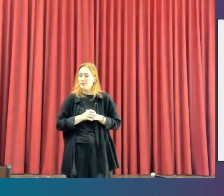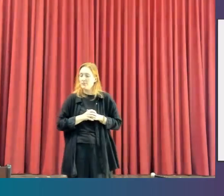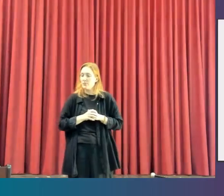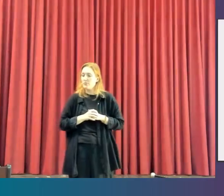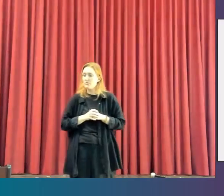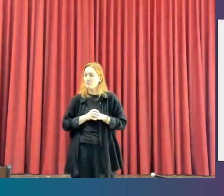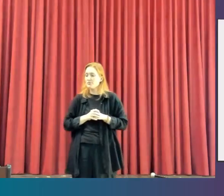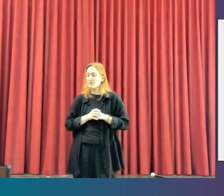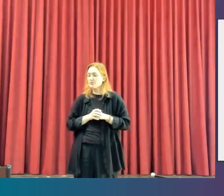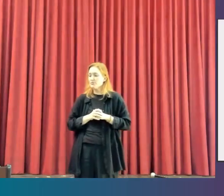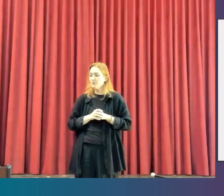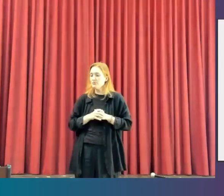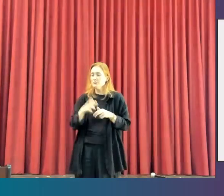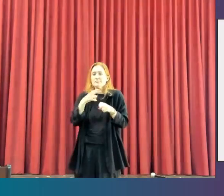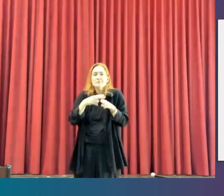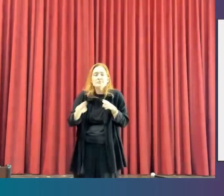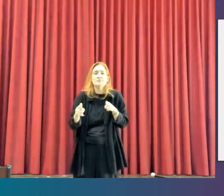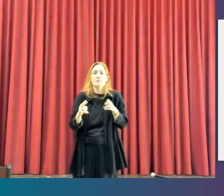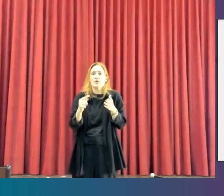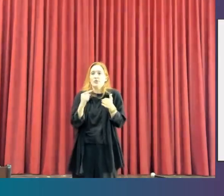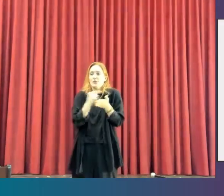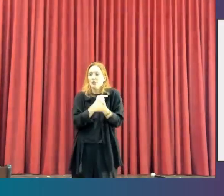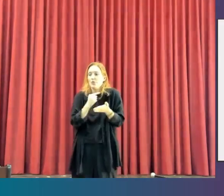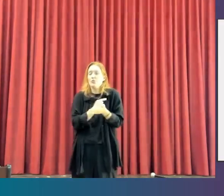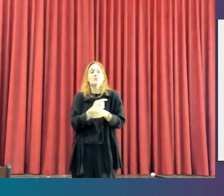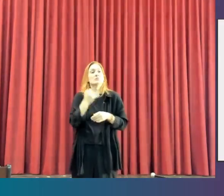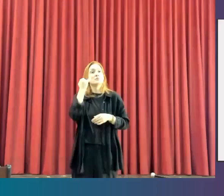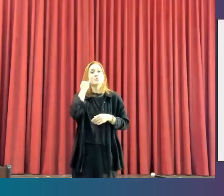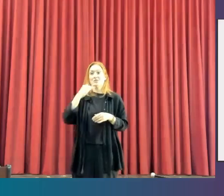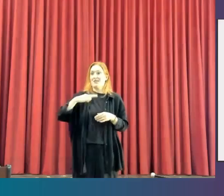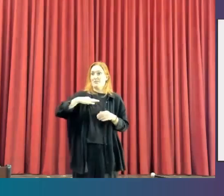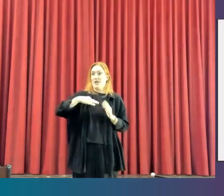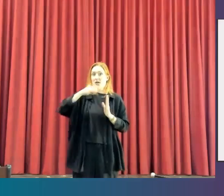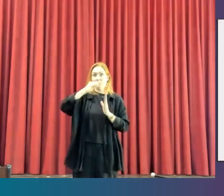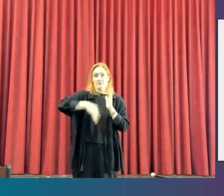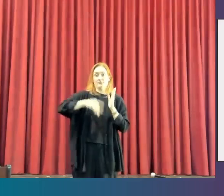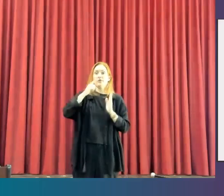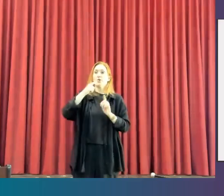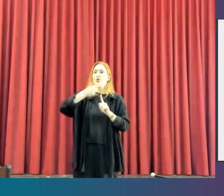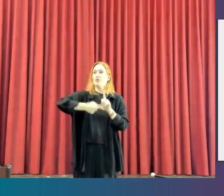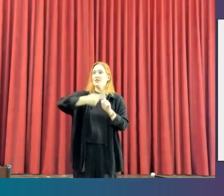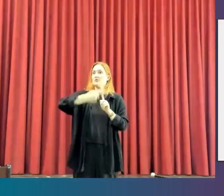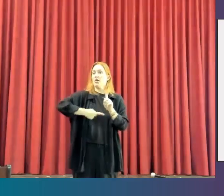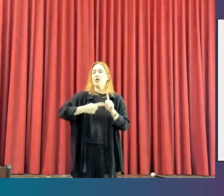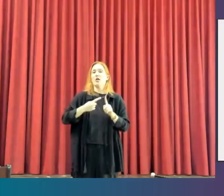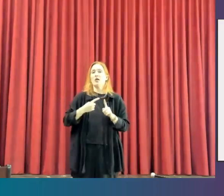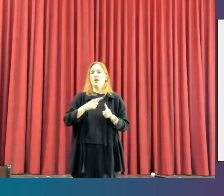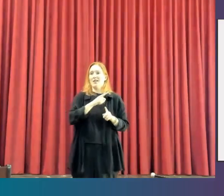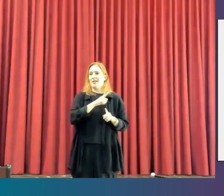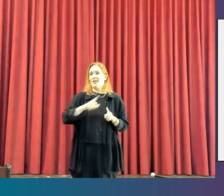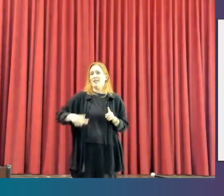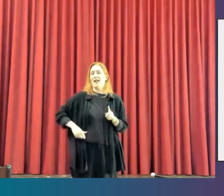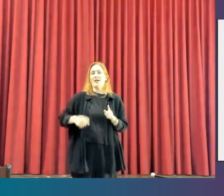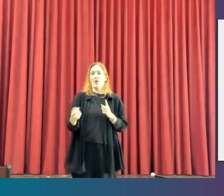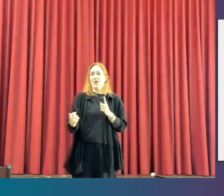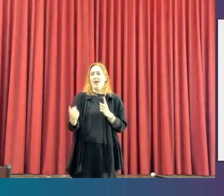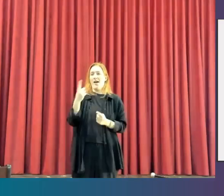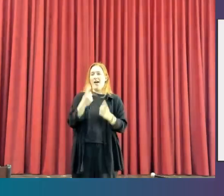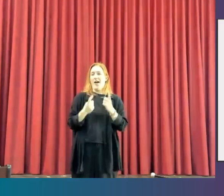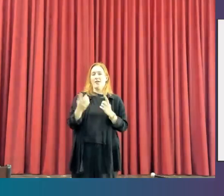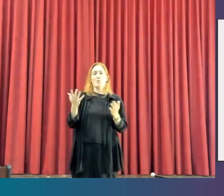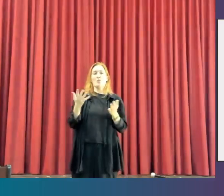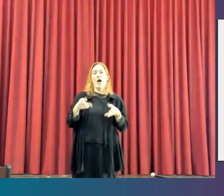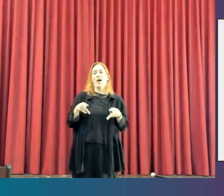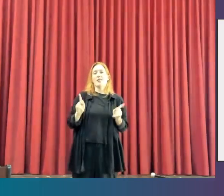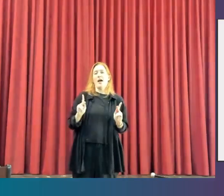So let's just quickly review, when we're applying for a rental, what can the landlord ask us about? Can they ask about